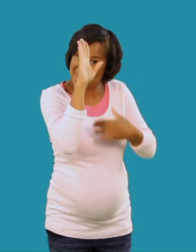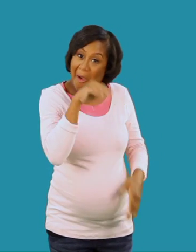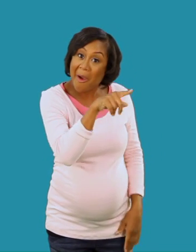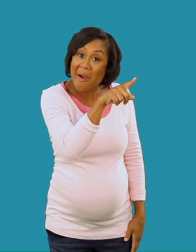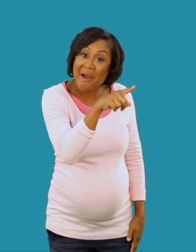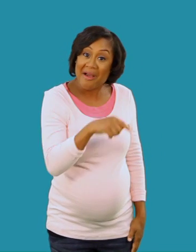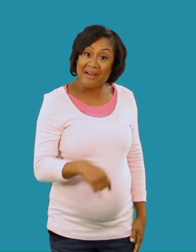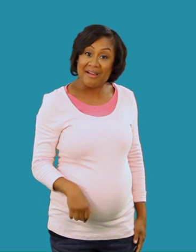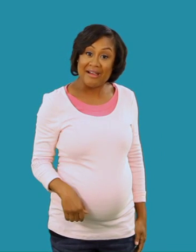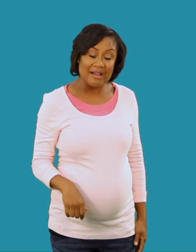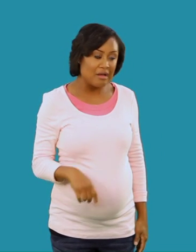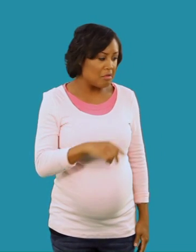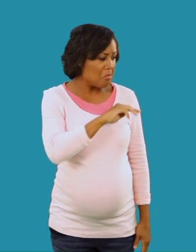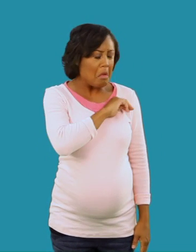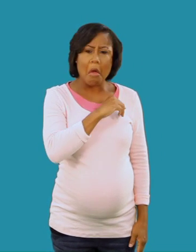I didn't know that.